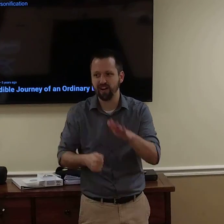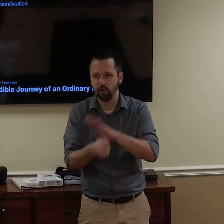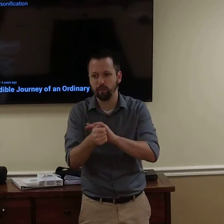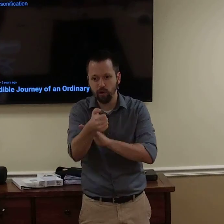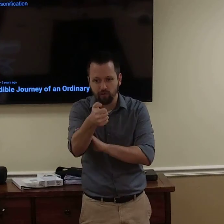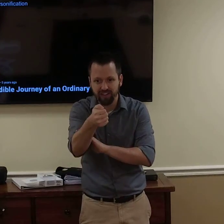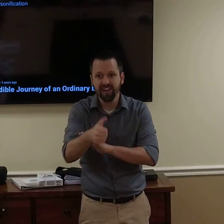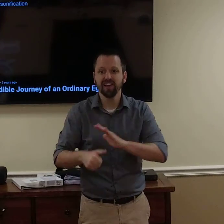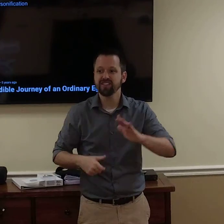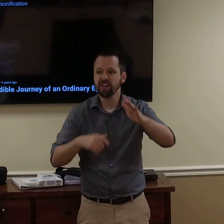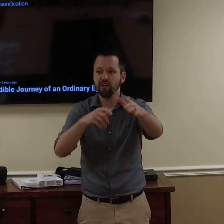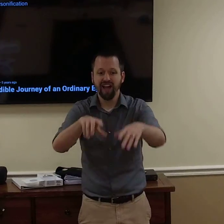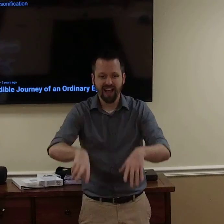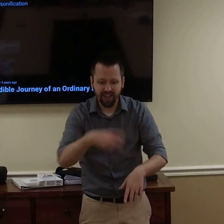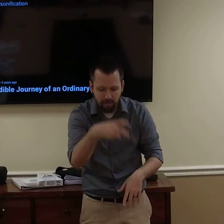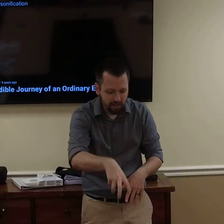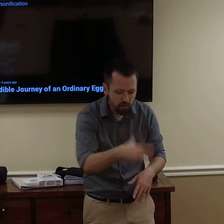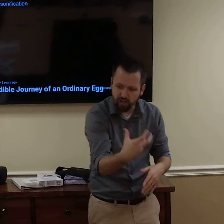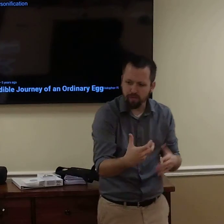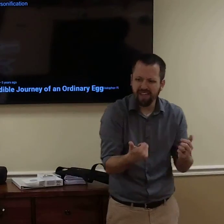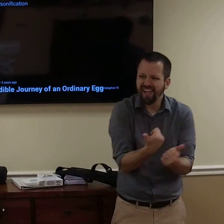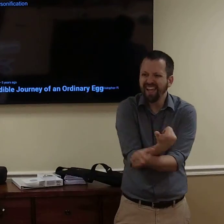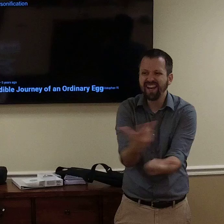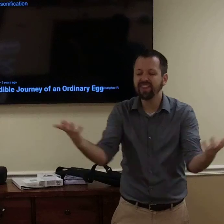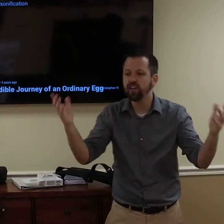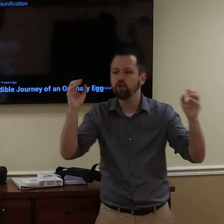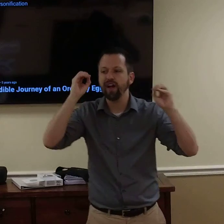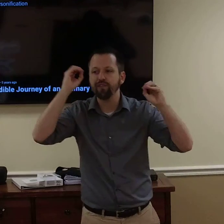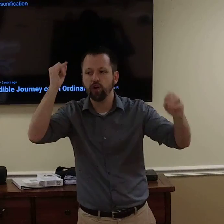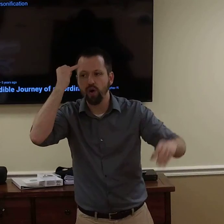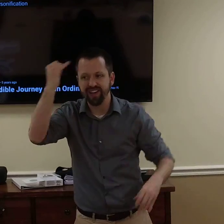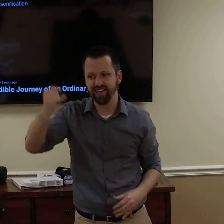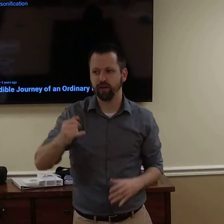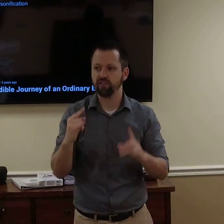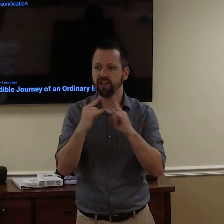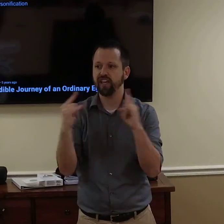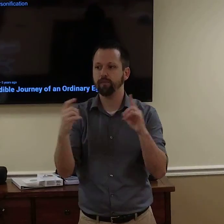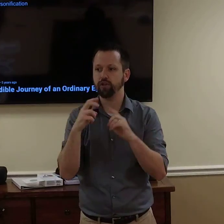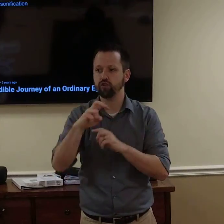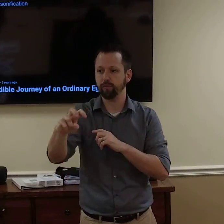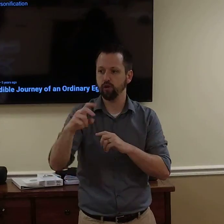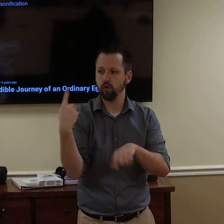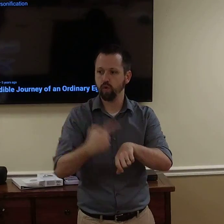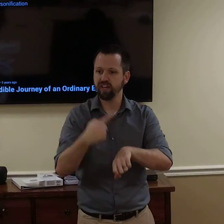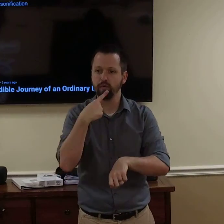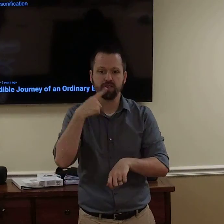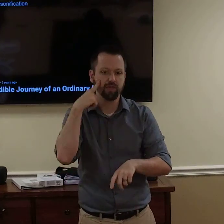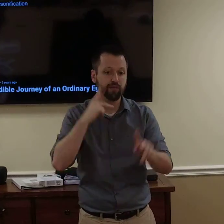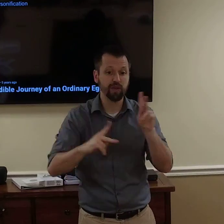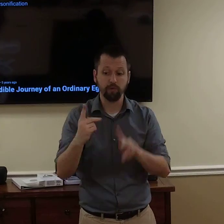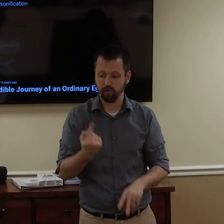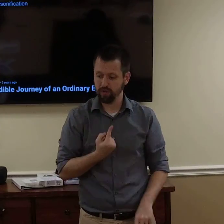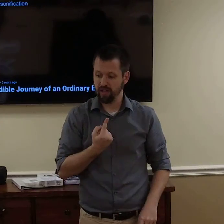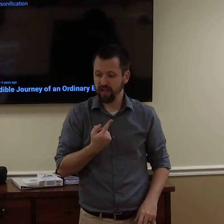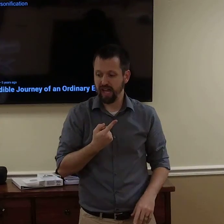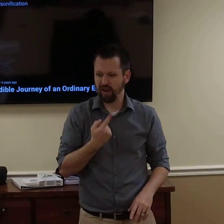our remote. So I could be, it could be anything. You have no idea. I was on a camping trip one time with some deaf people. I